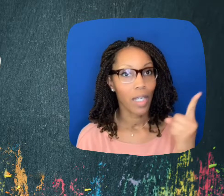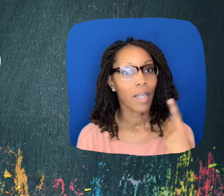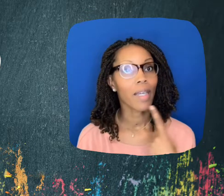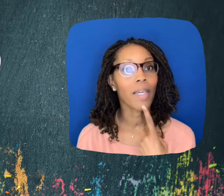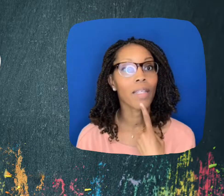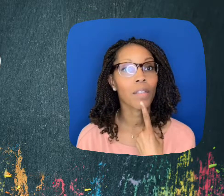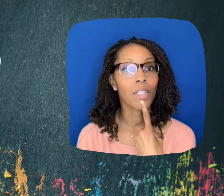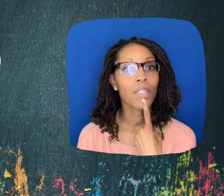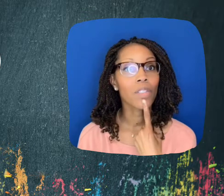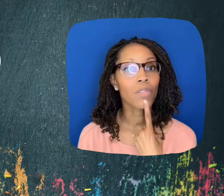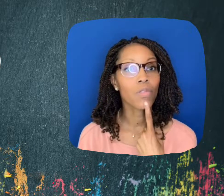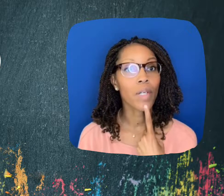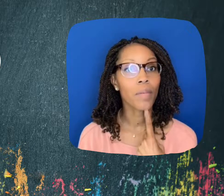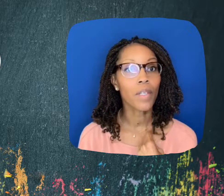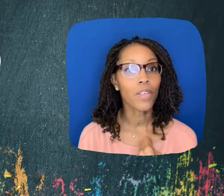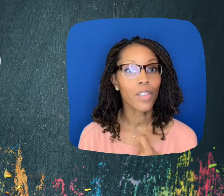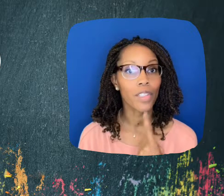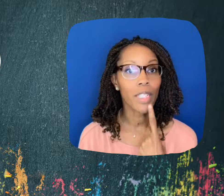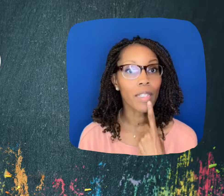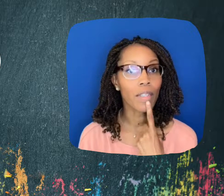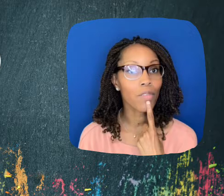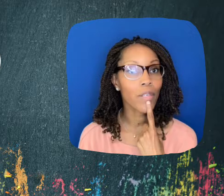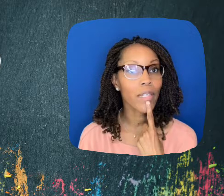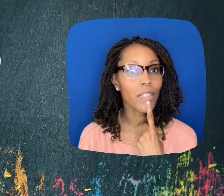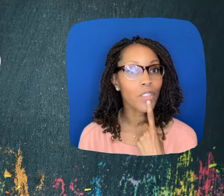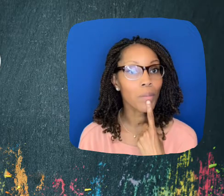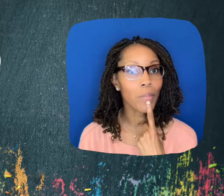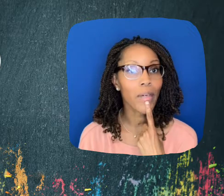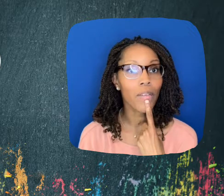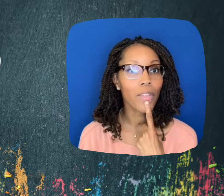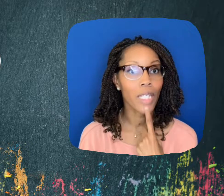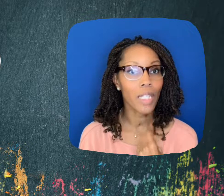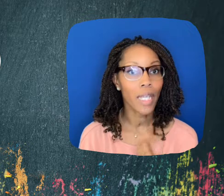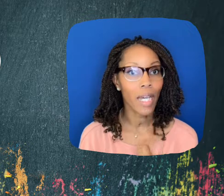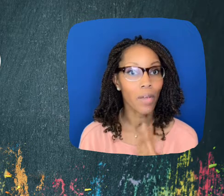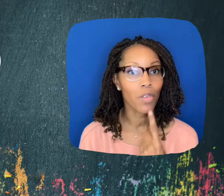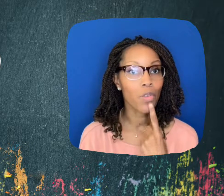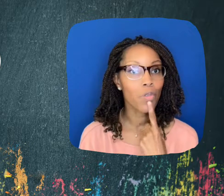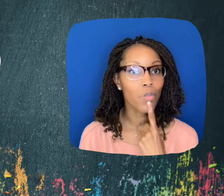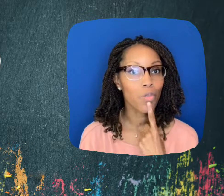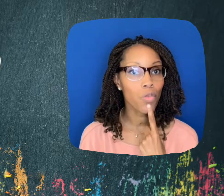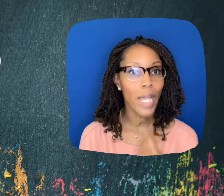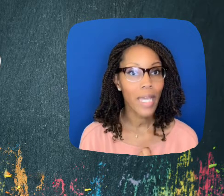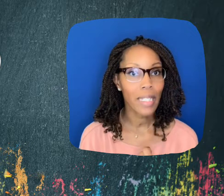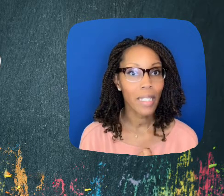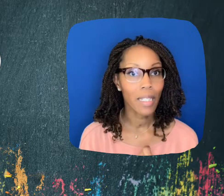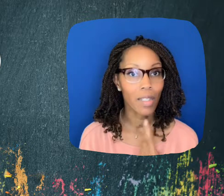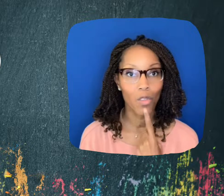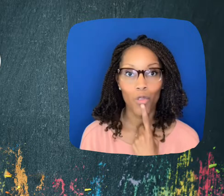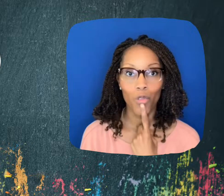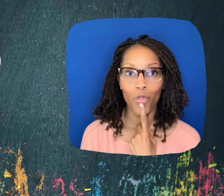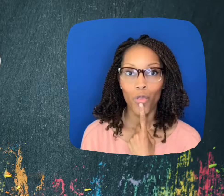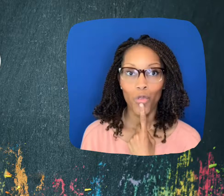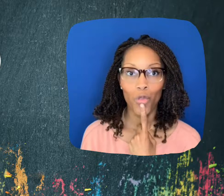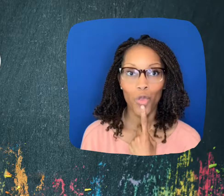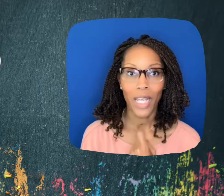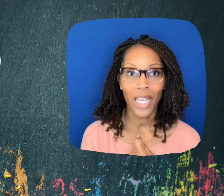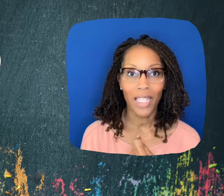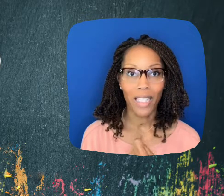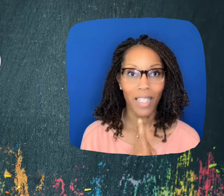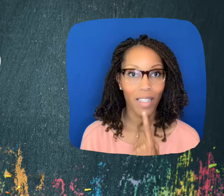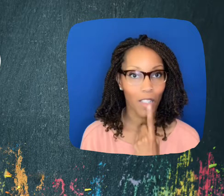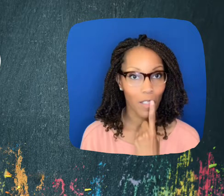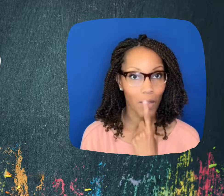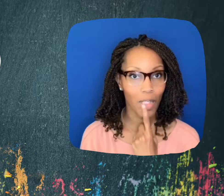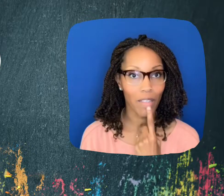finger and rub it on our chin, like right at your mouth and down. Red.